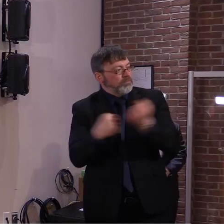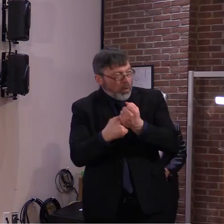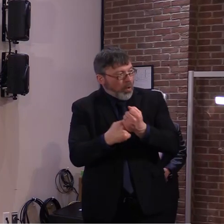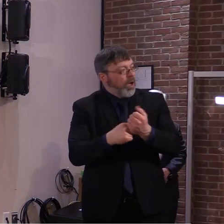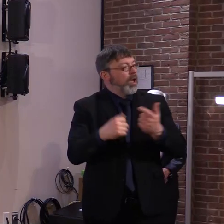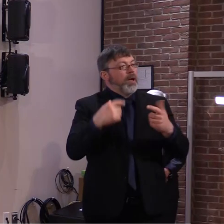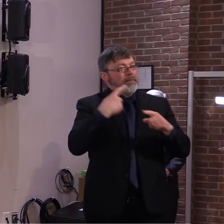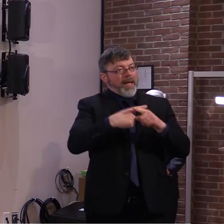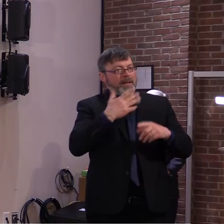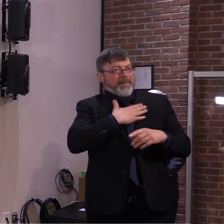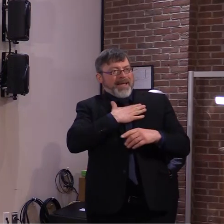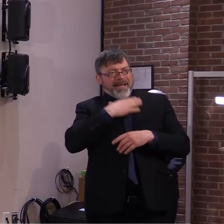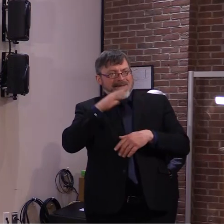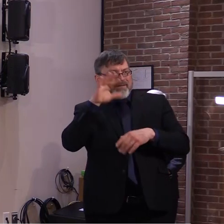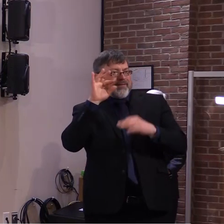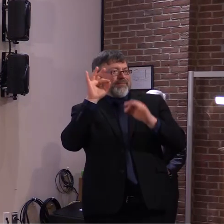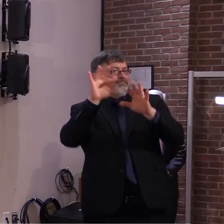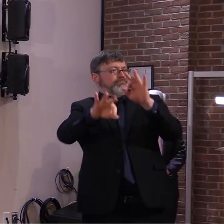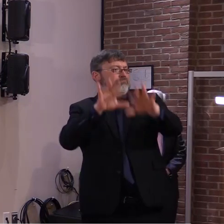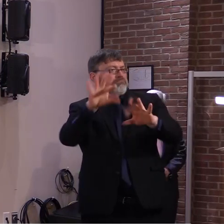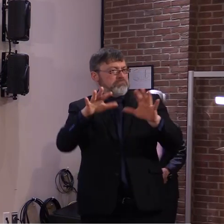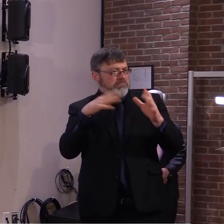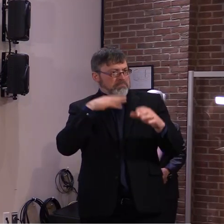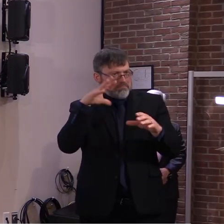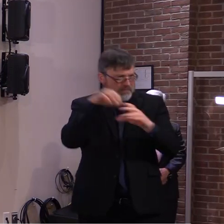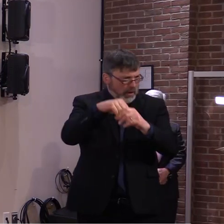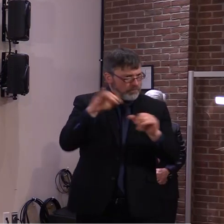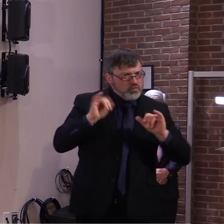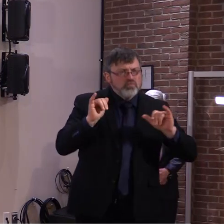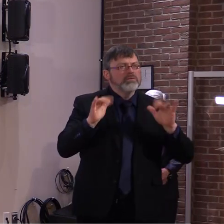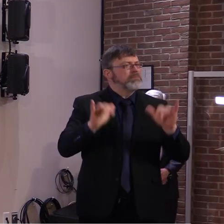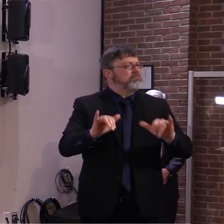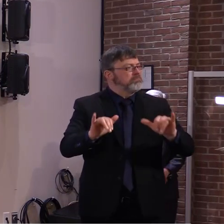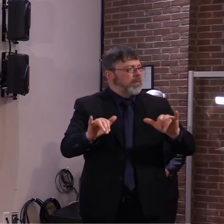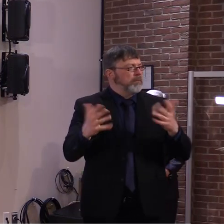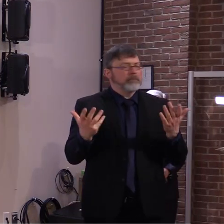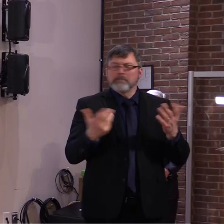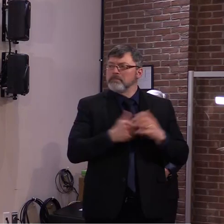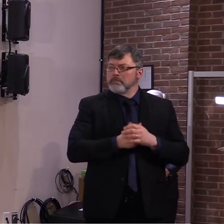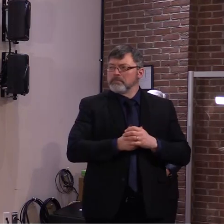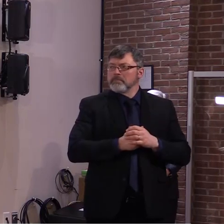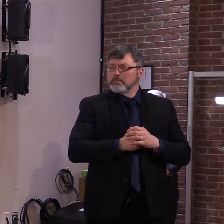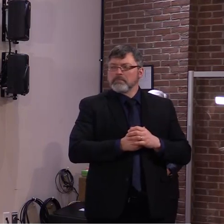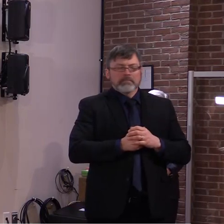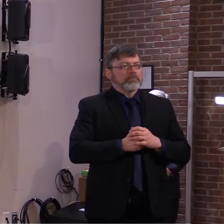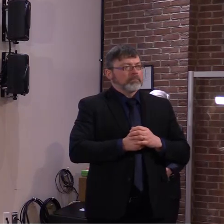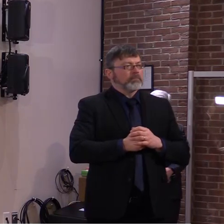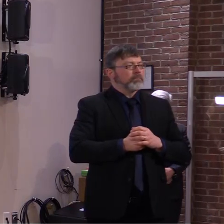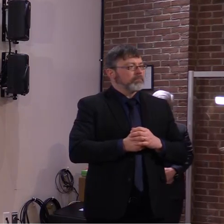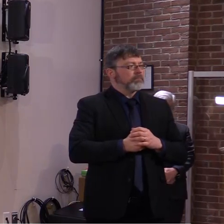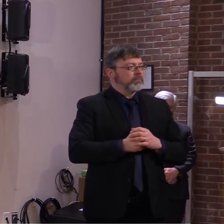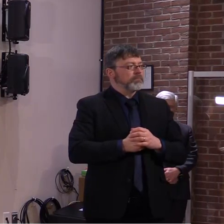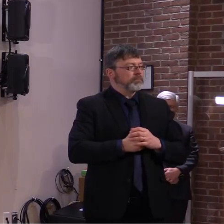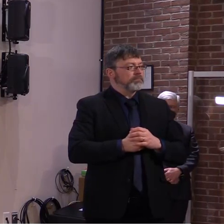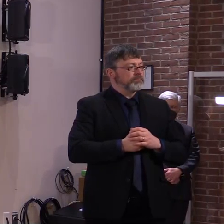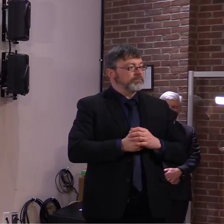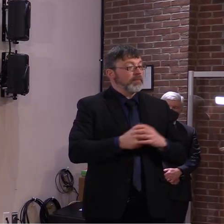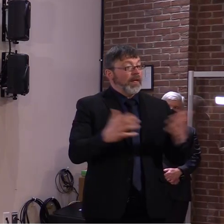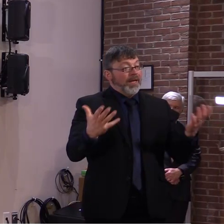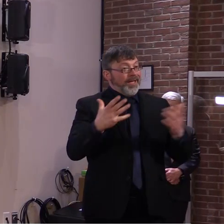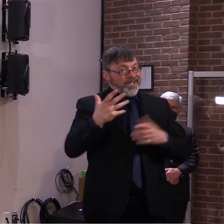able to solve this in the future. So while I'm disappointed, I'm encouraged to